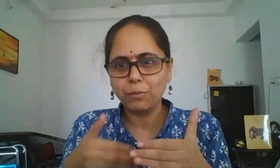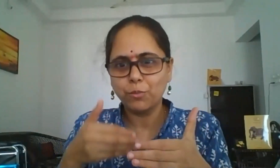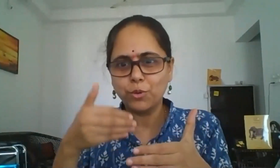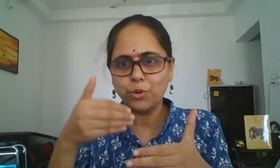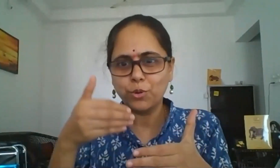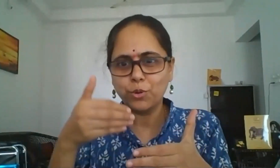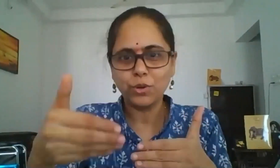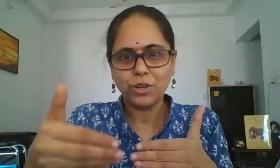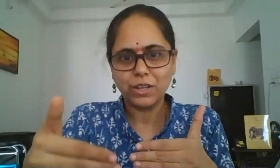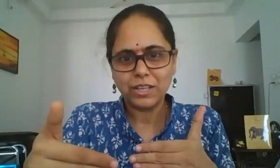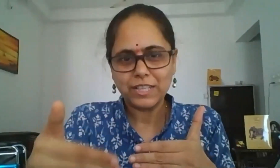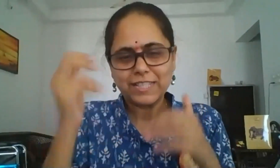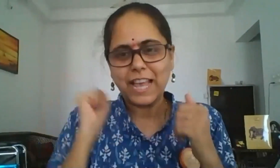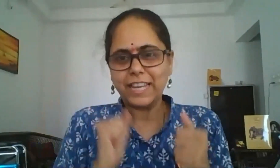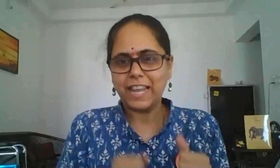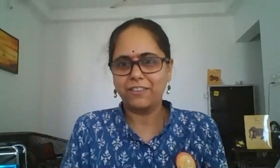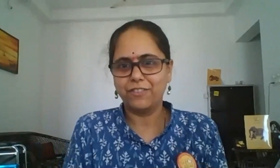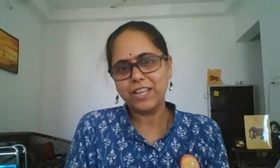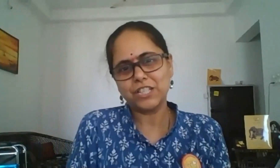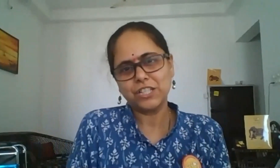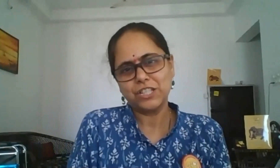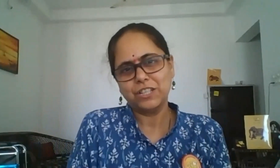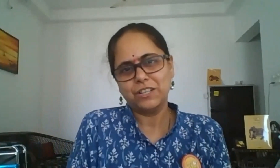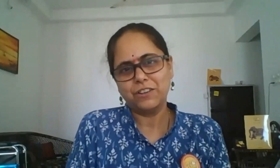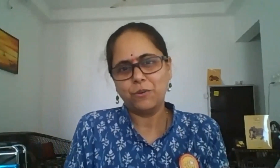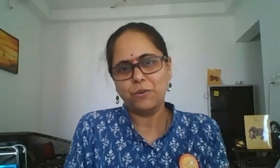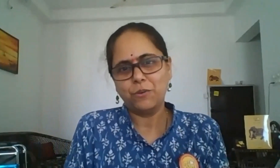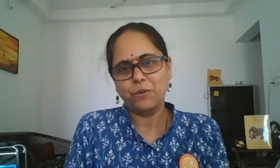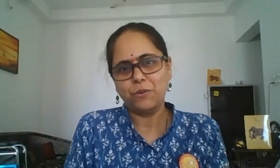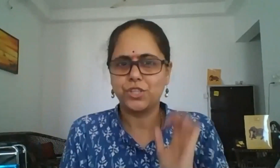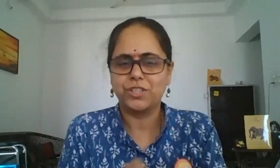move to sign language, question.